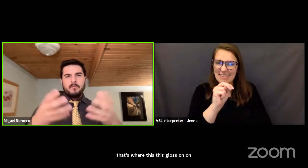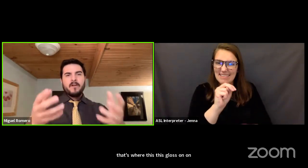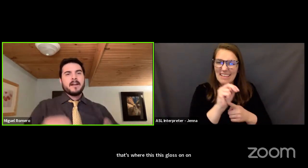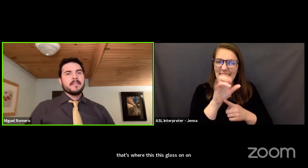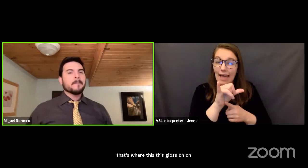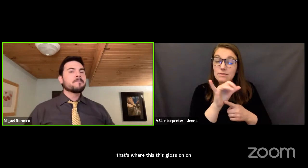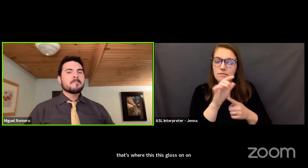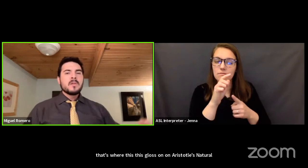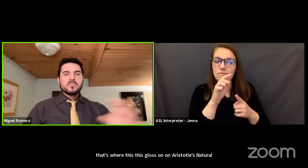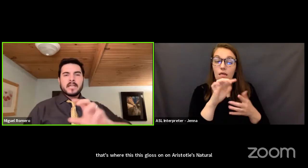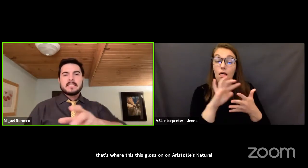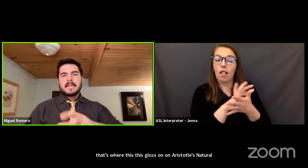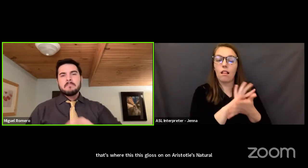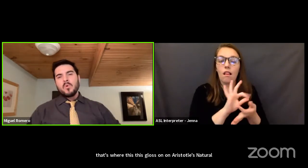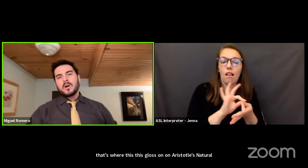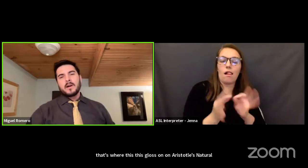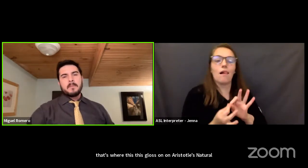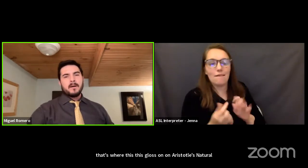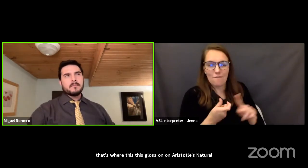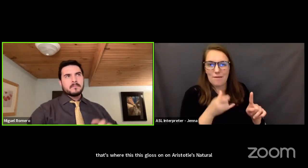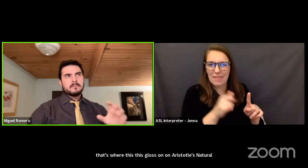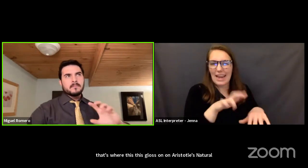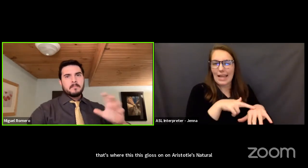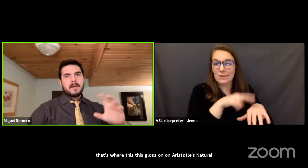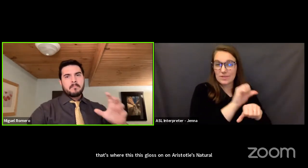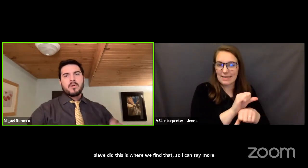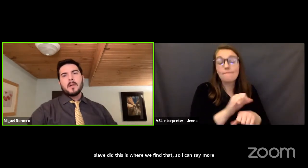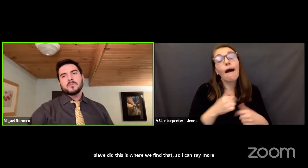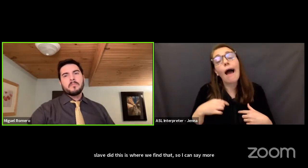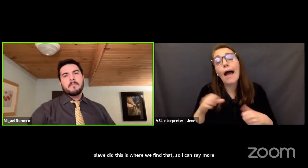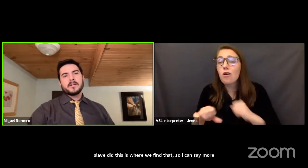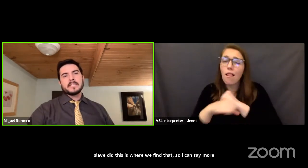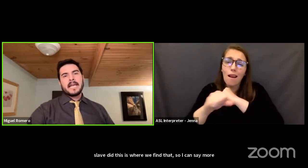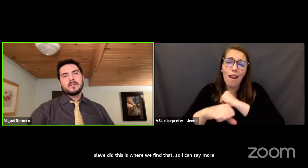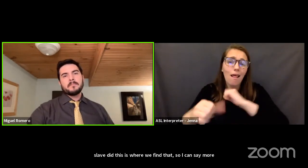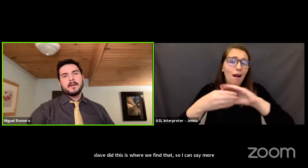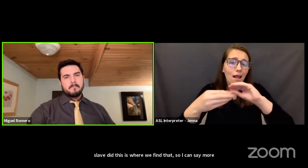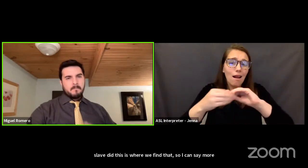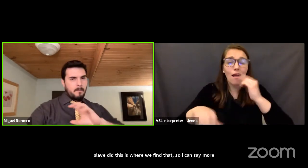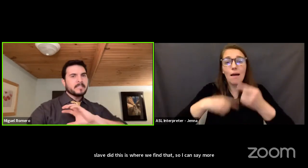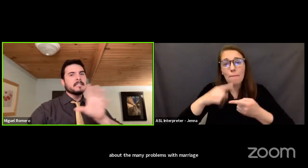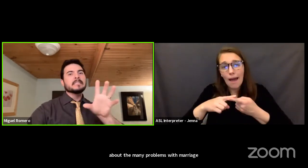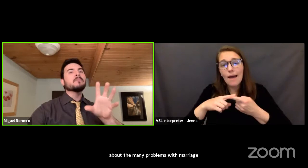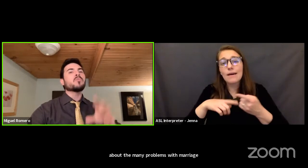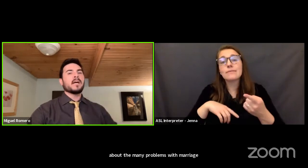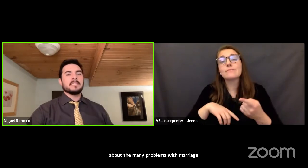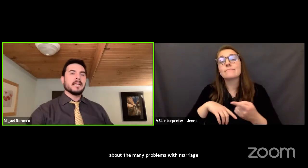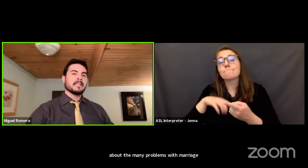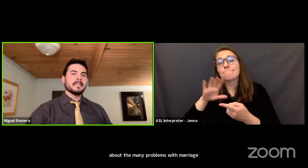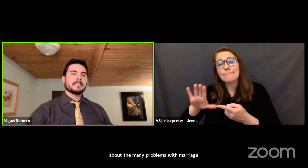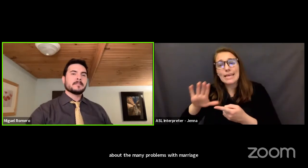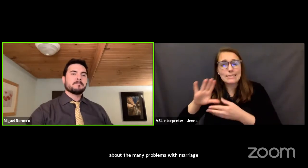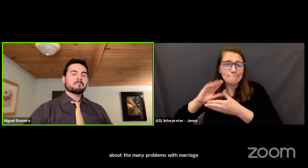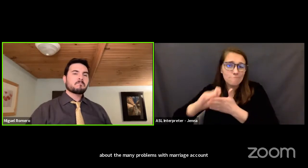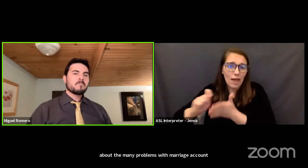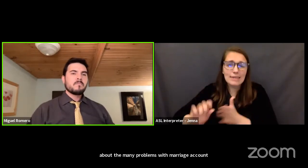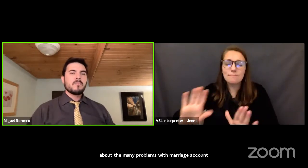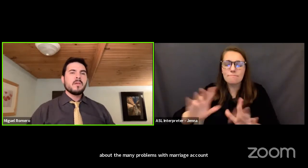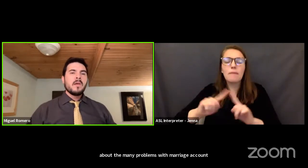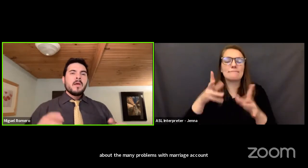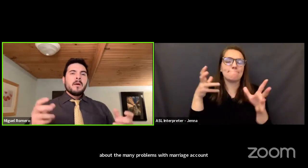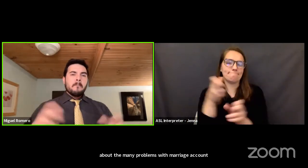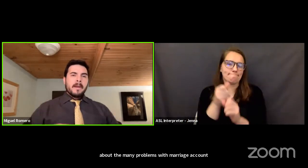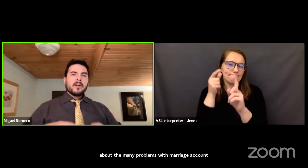this is where we find that. So I can say more about the many problems with Mayer's account, but I'll basically summarize it like this.